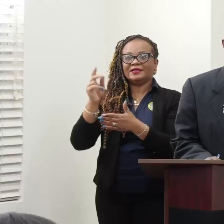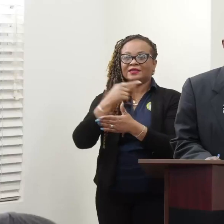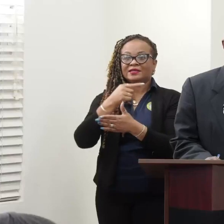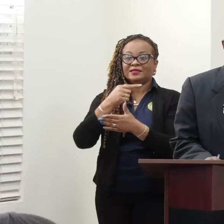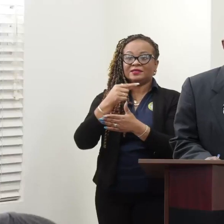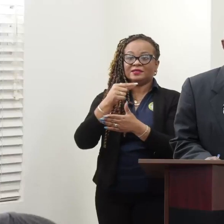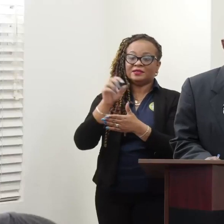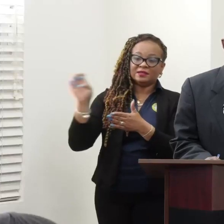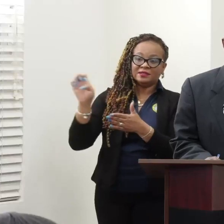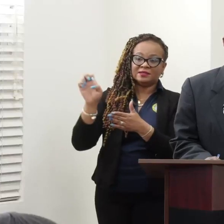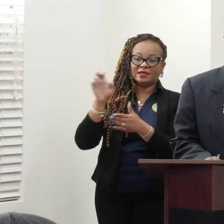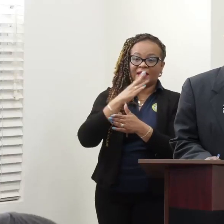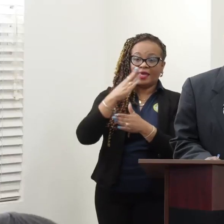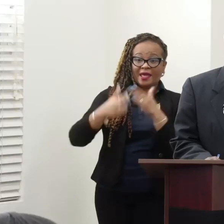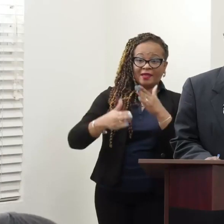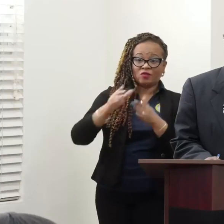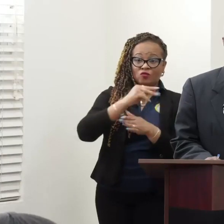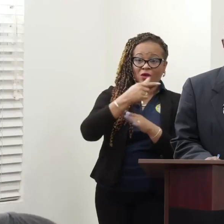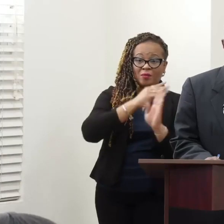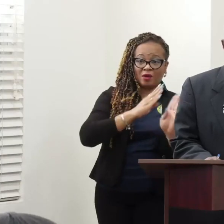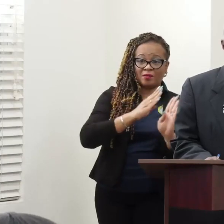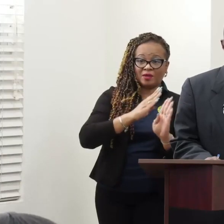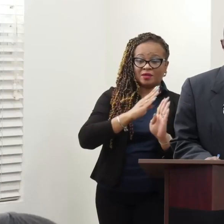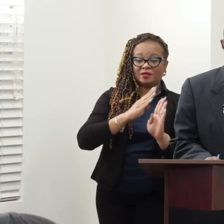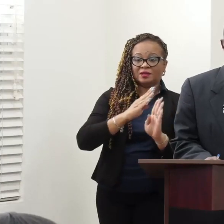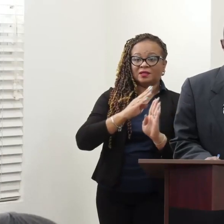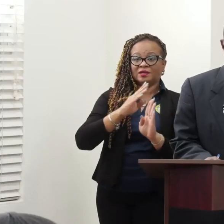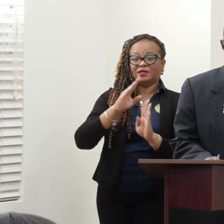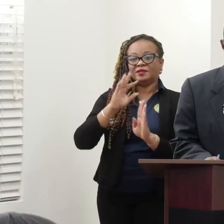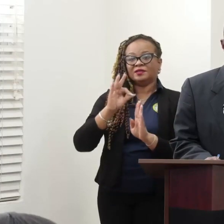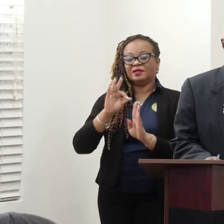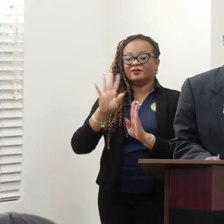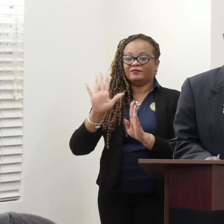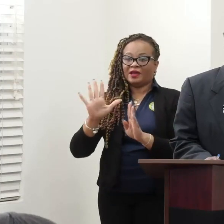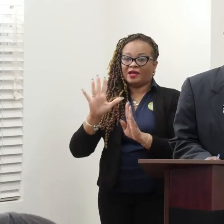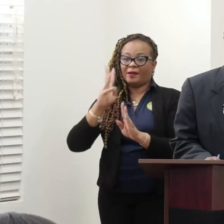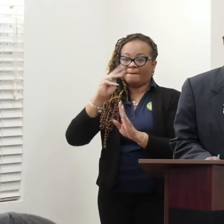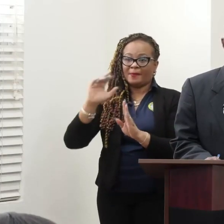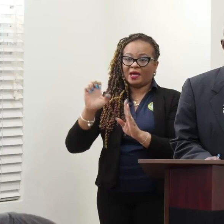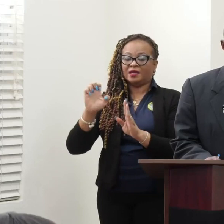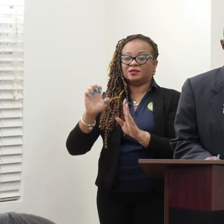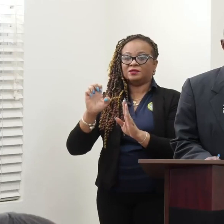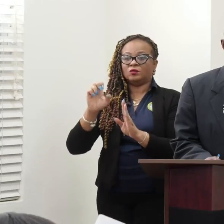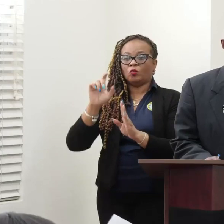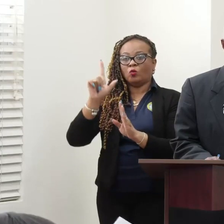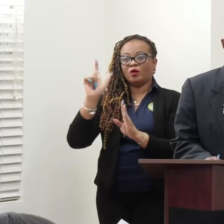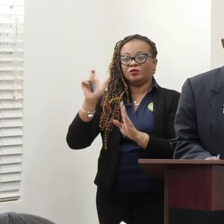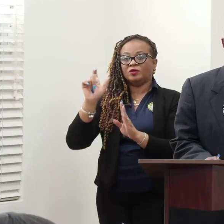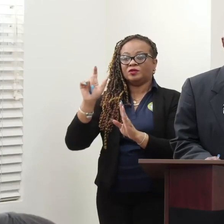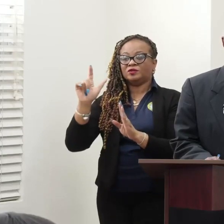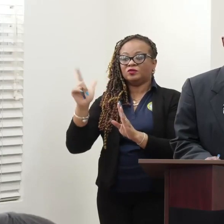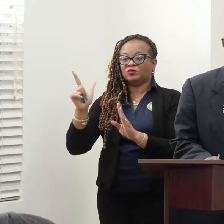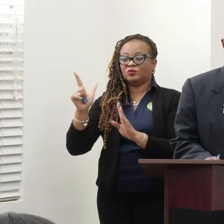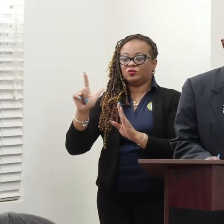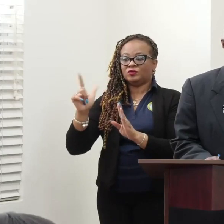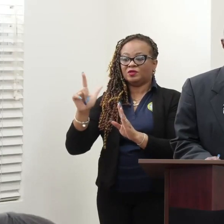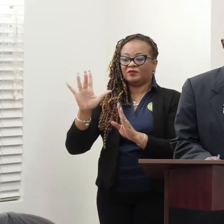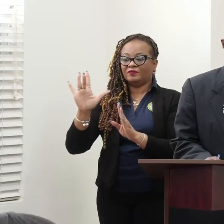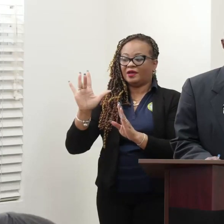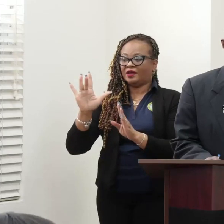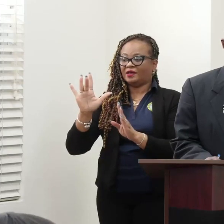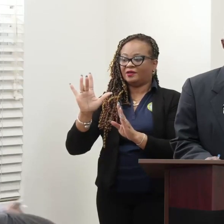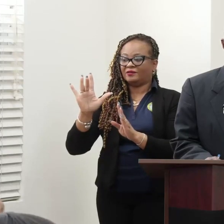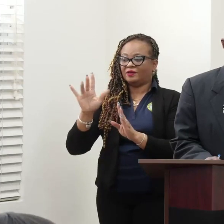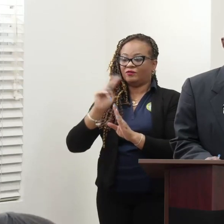Bahama, 95 miles north of Governor's Harbor, Eleuthera, 125 miles northeast of